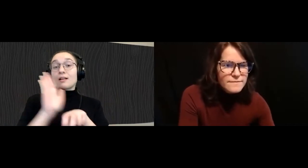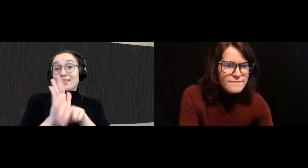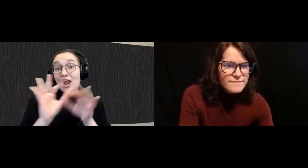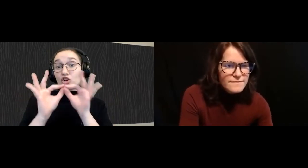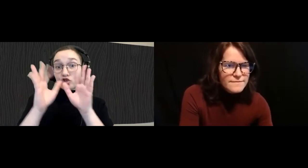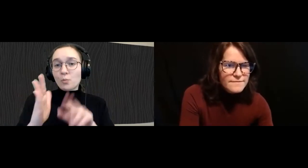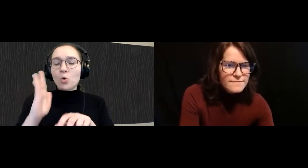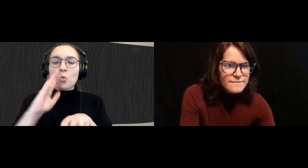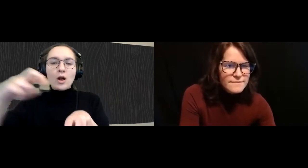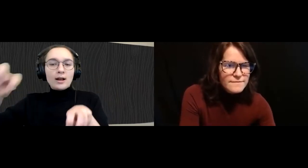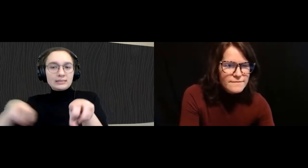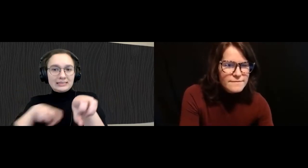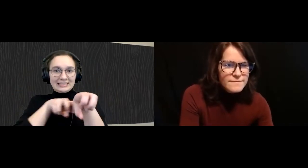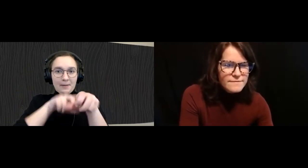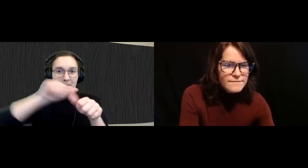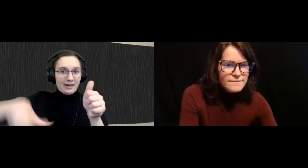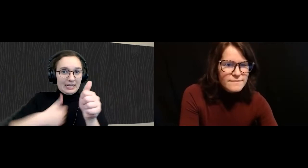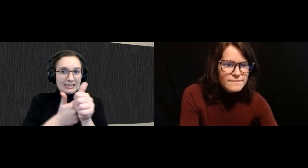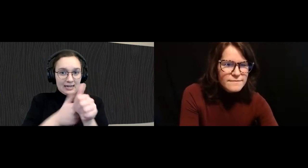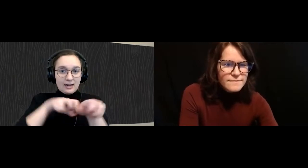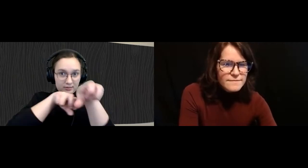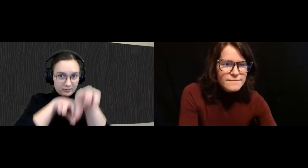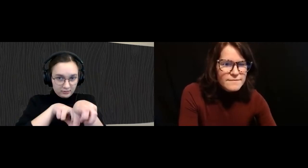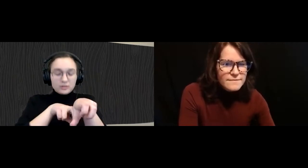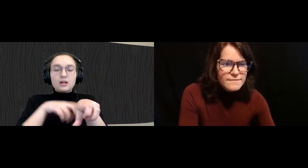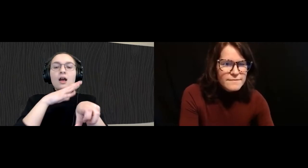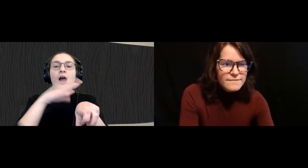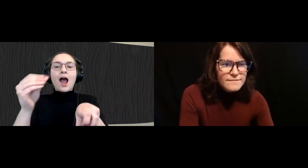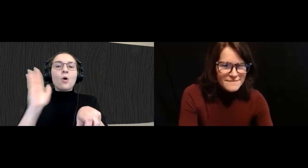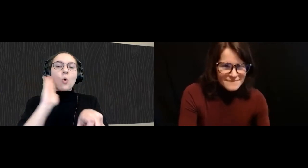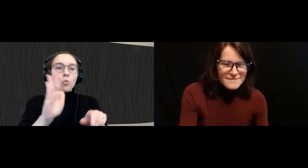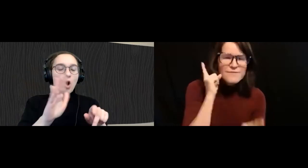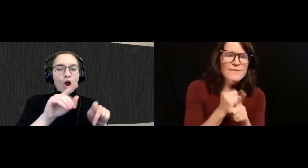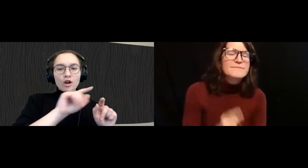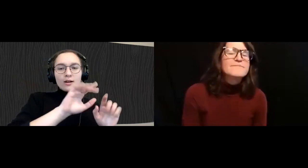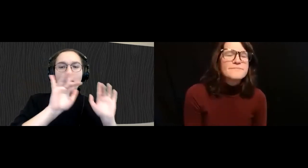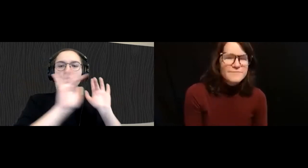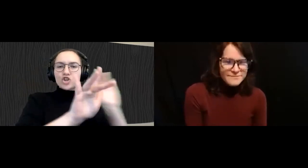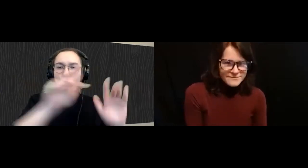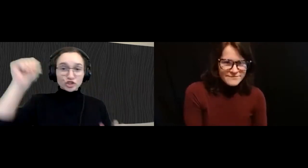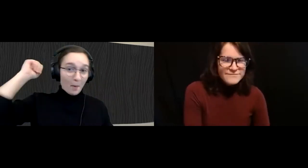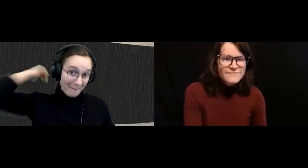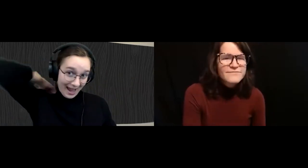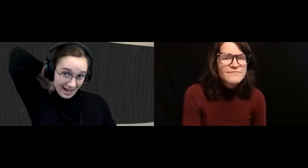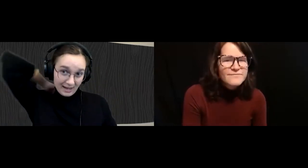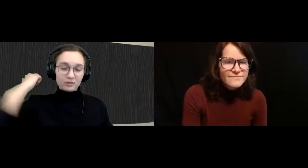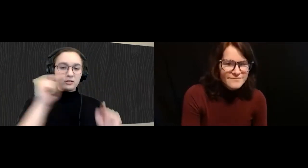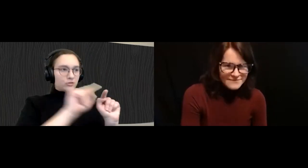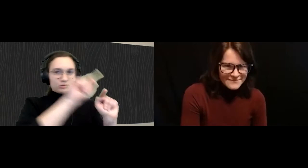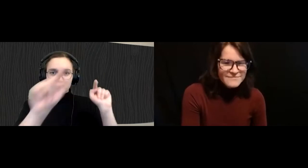was commenting, their interpreter would sit behind them and would touch on